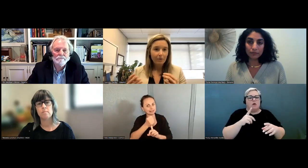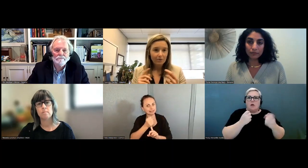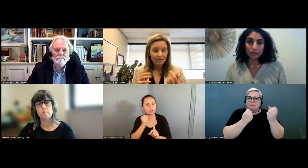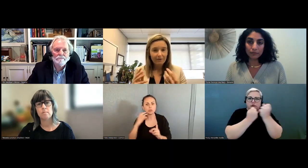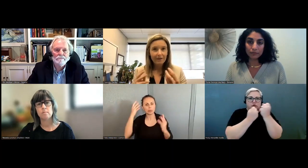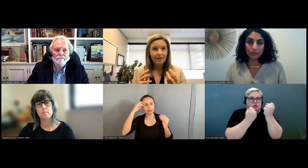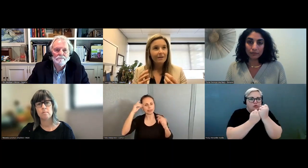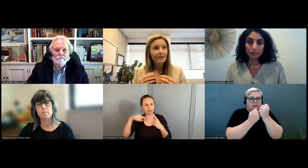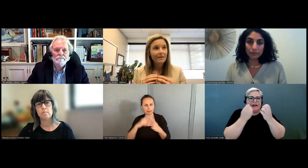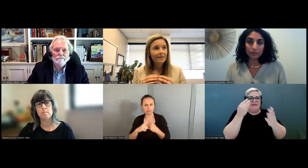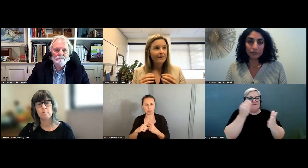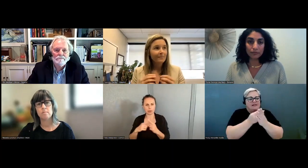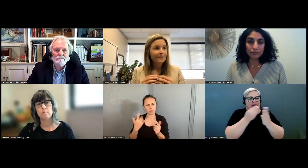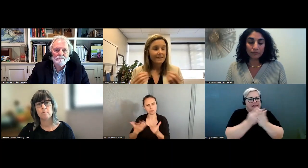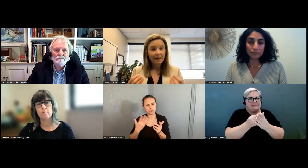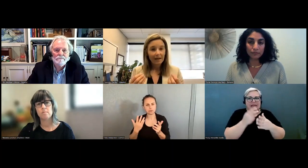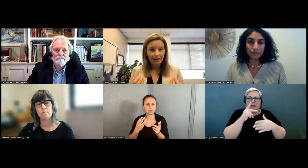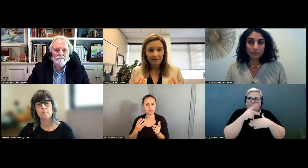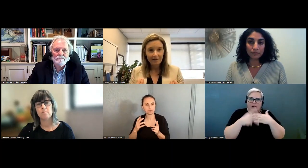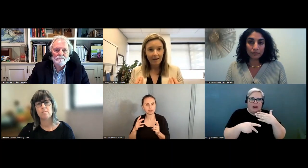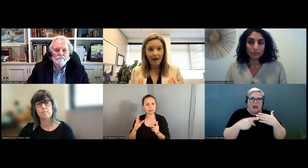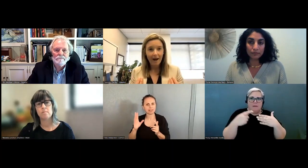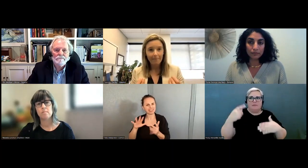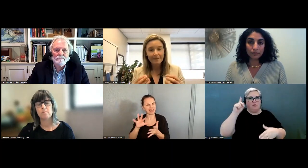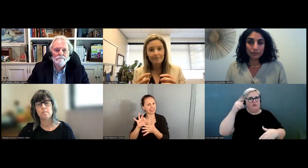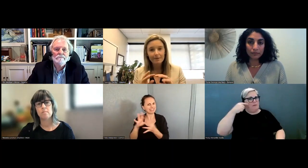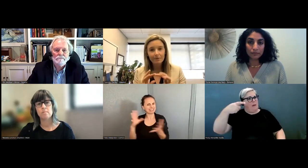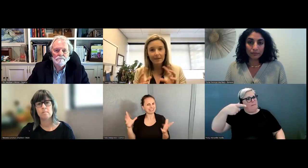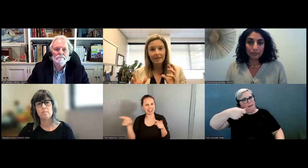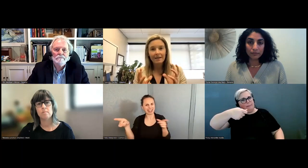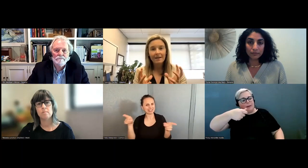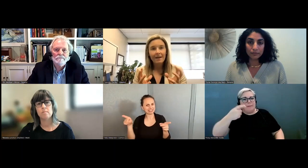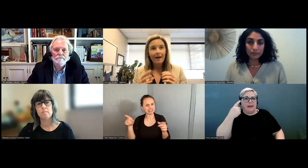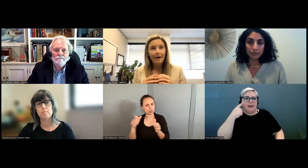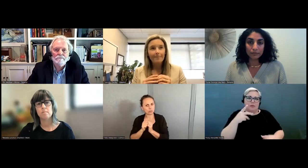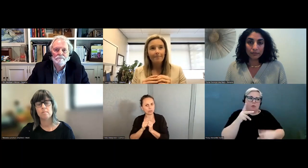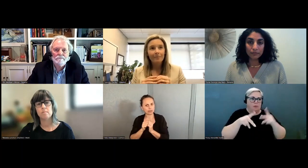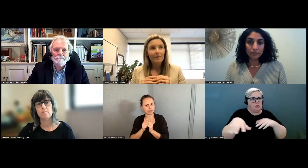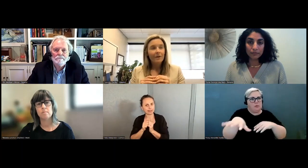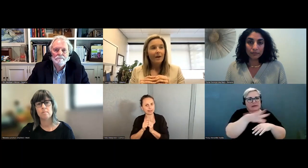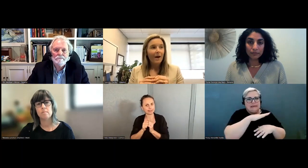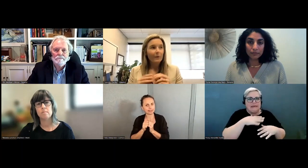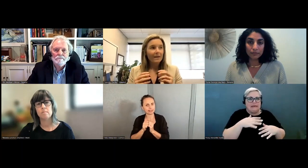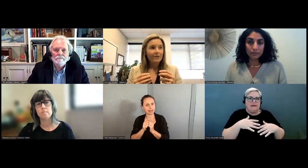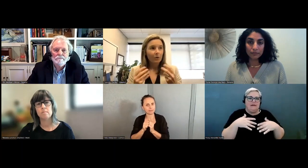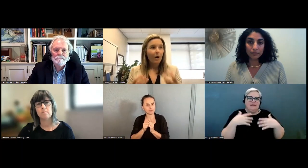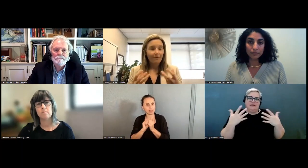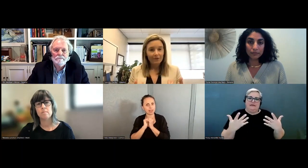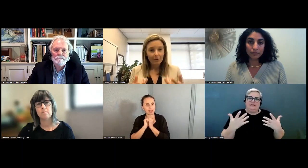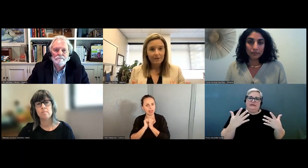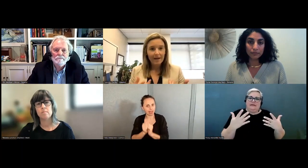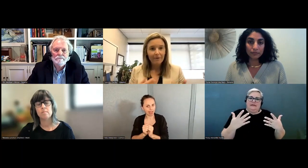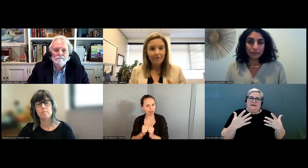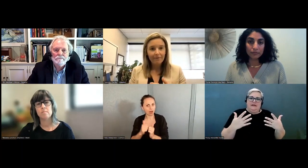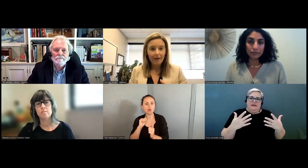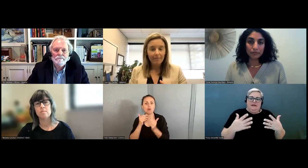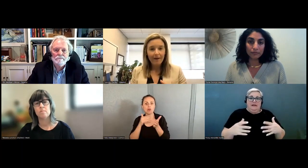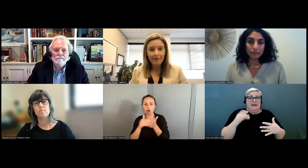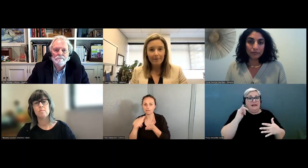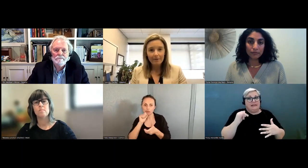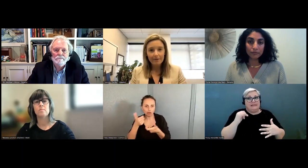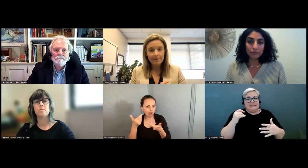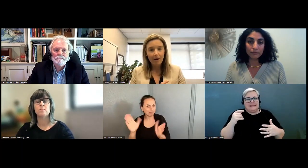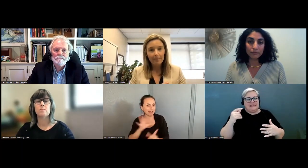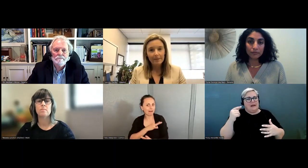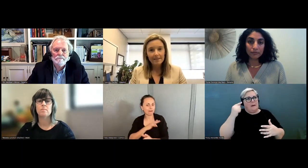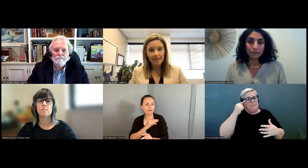thinking about sort of the disconnect that happens between how we often don't allow